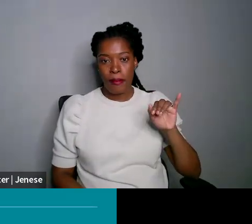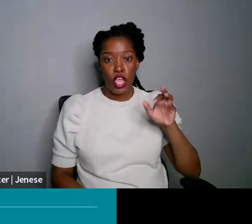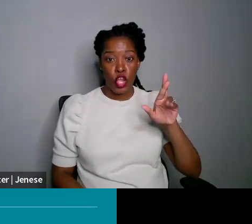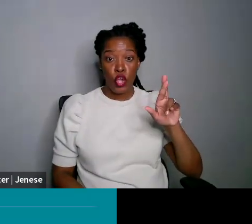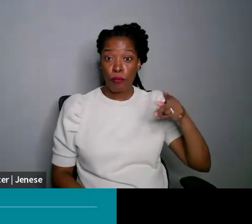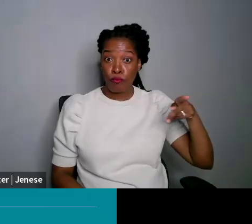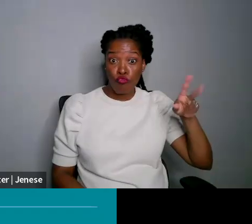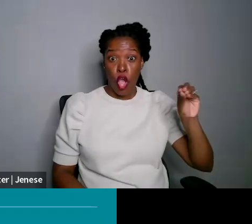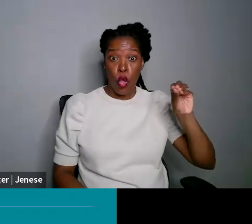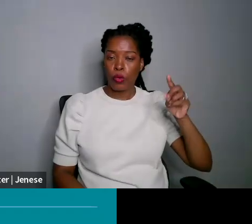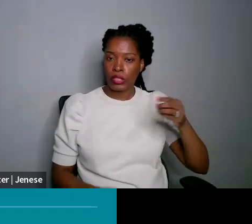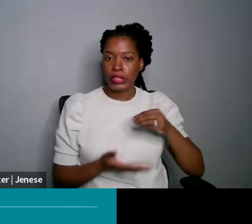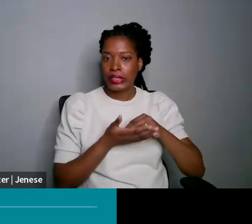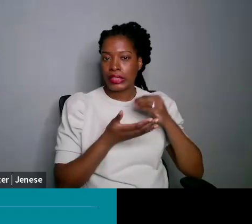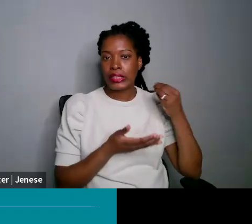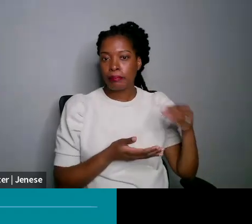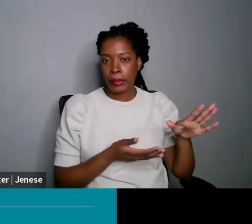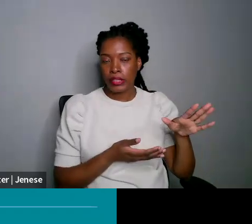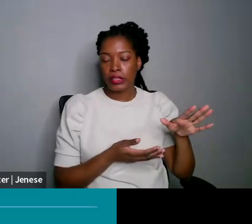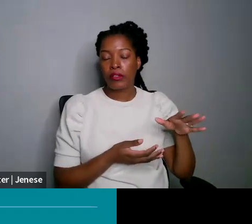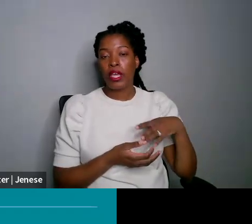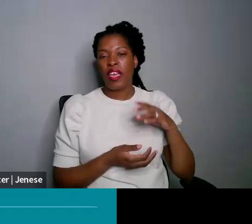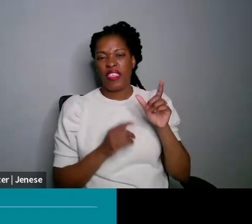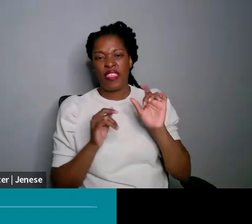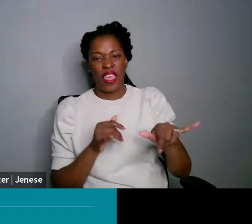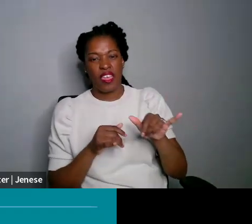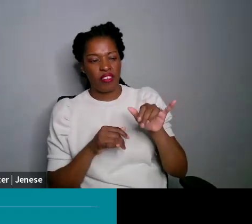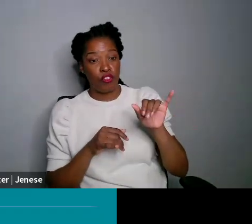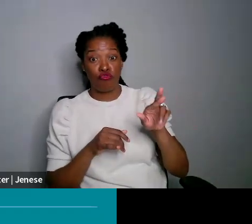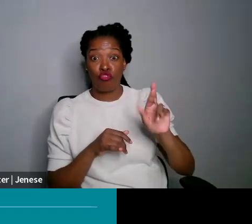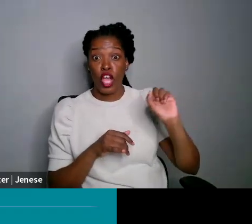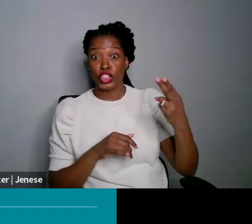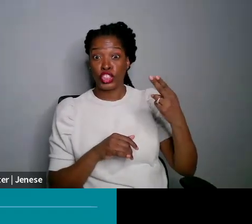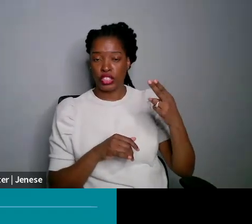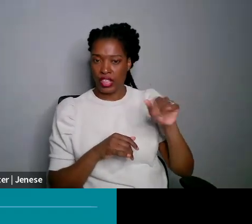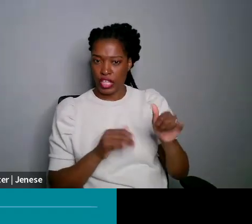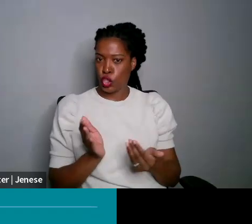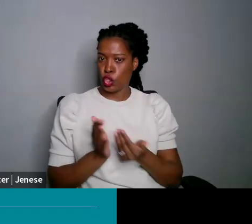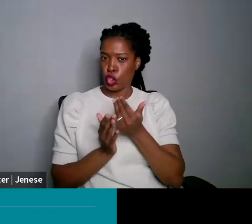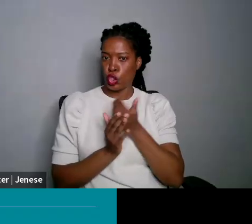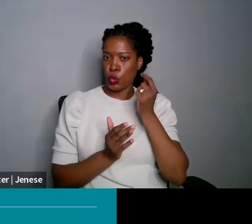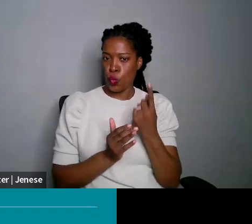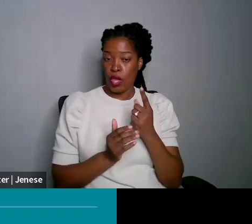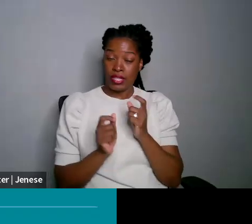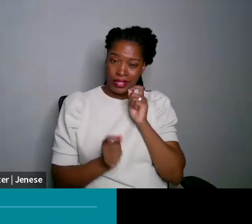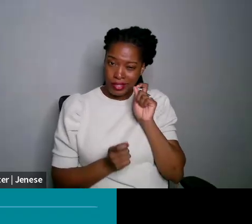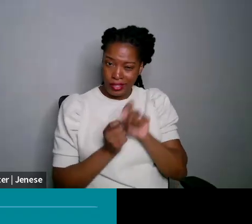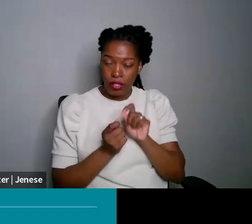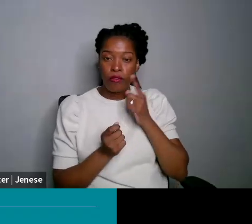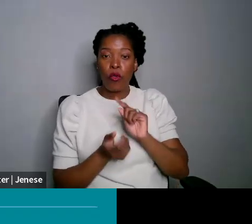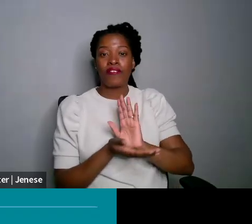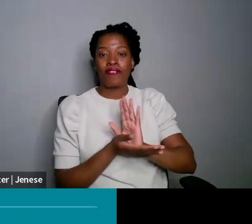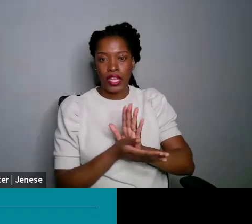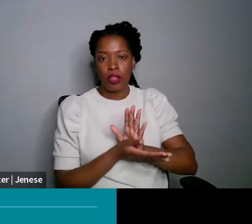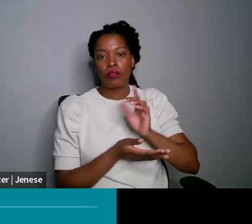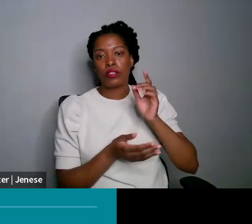more of an expense, and then Premiere Pro Rush is a newer version of Premiere Pro that's specifically for videos created for